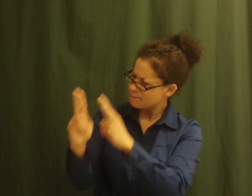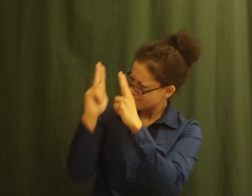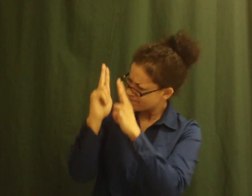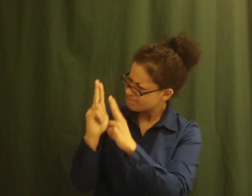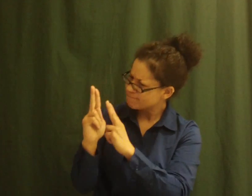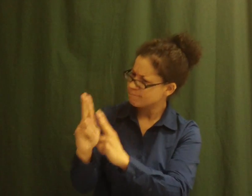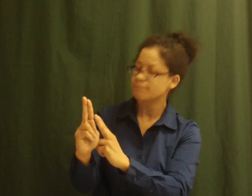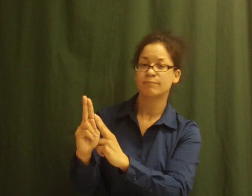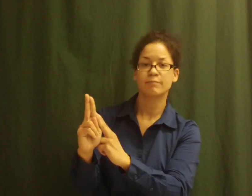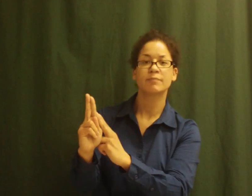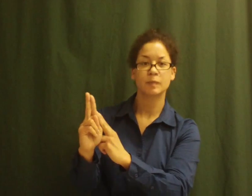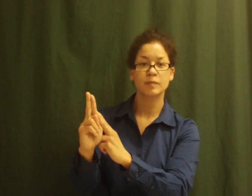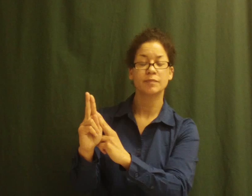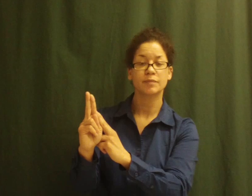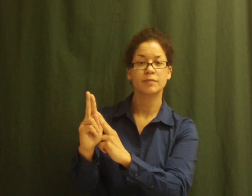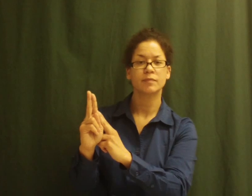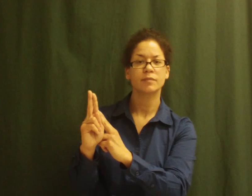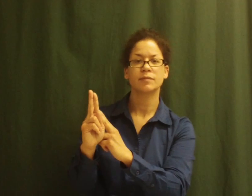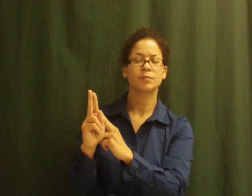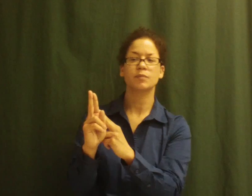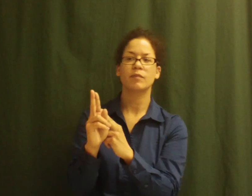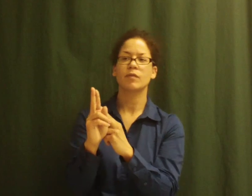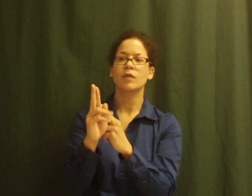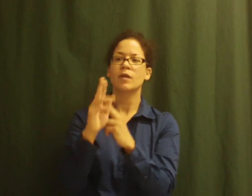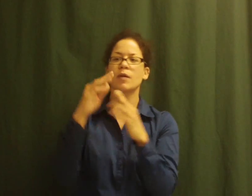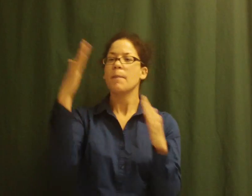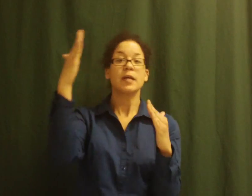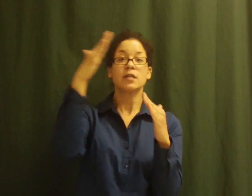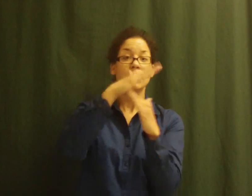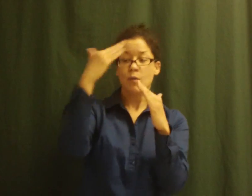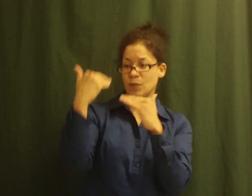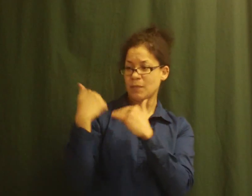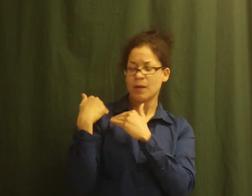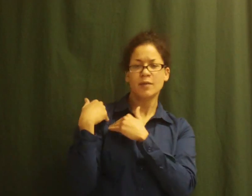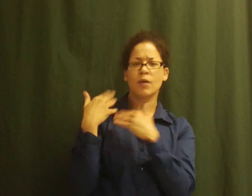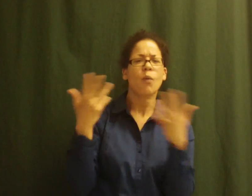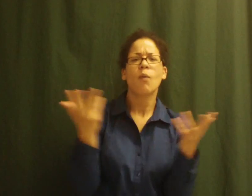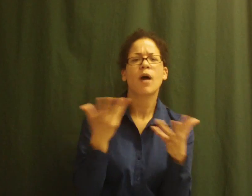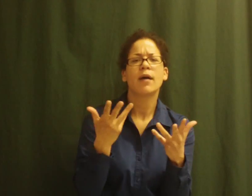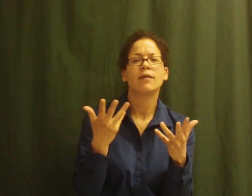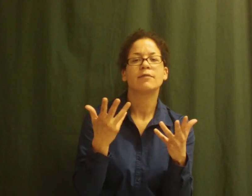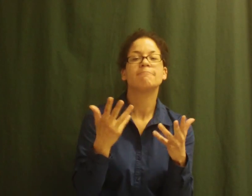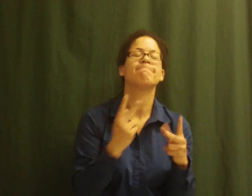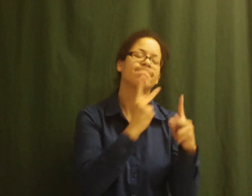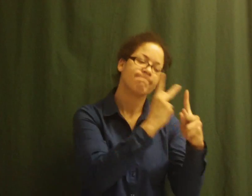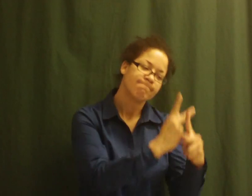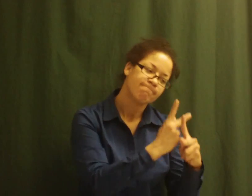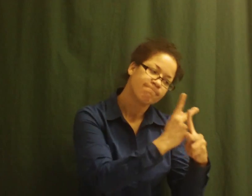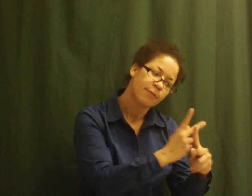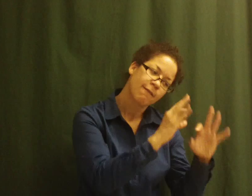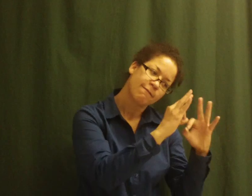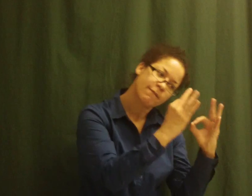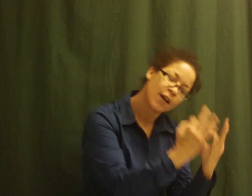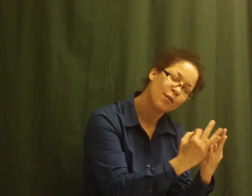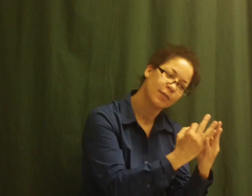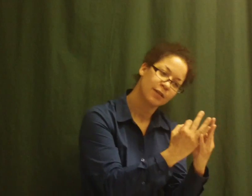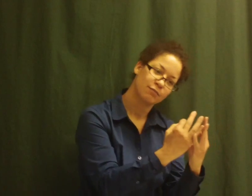have greater responsibilities to people in our families, our workplaces, and